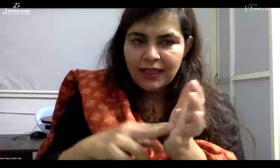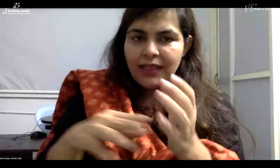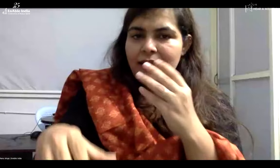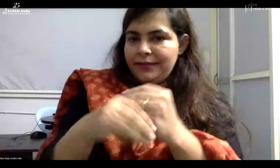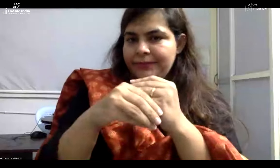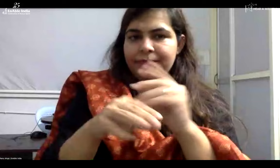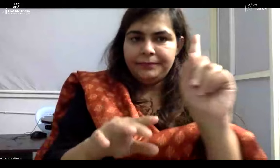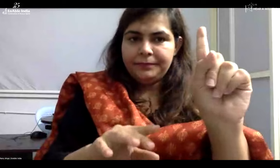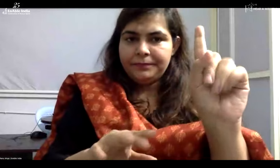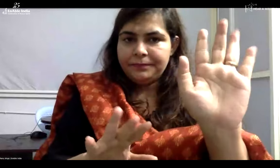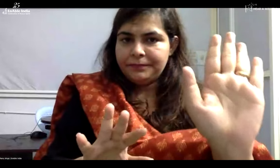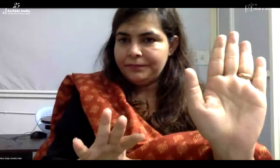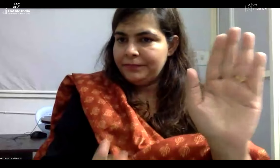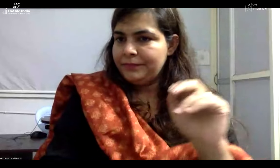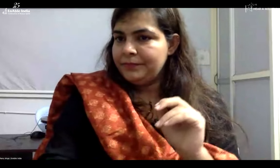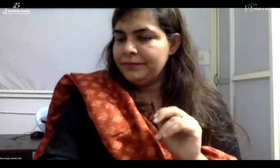Mantosh. Okay.